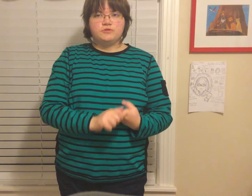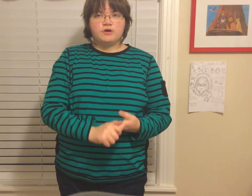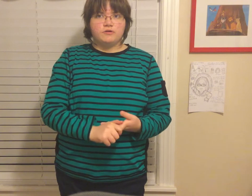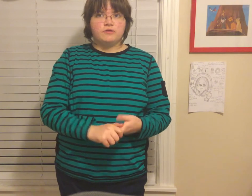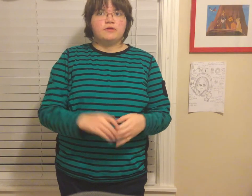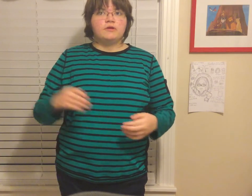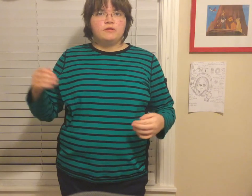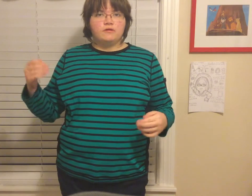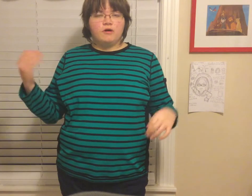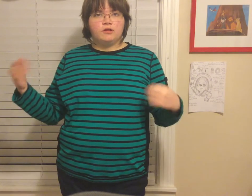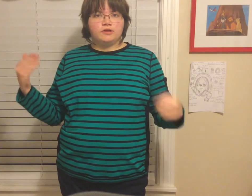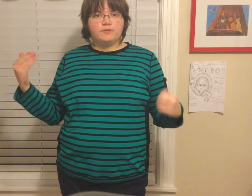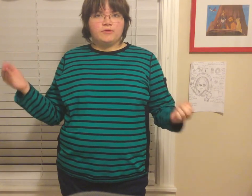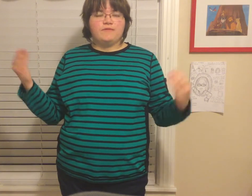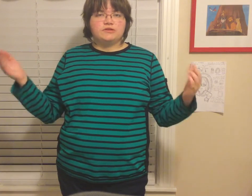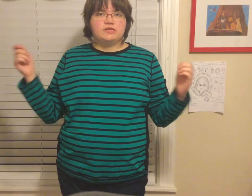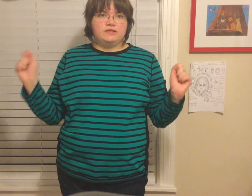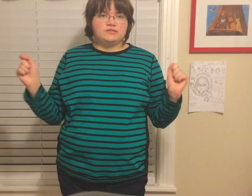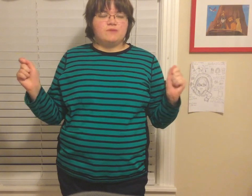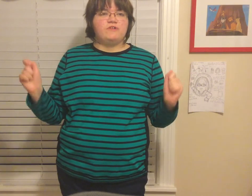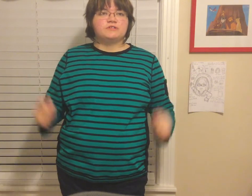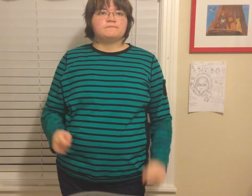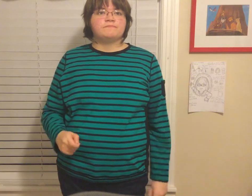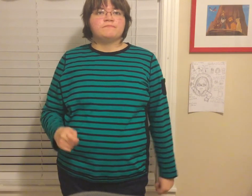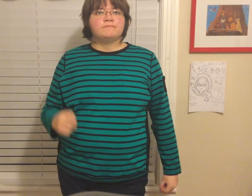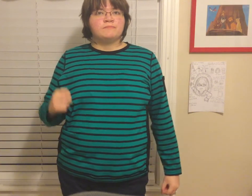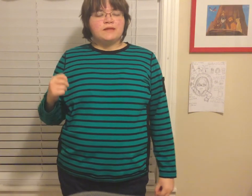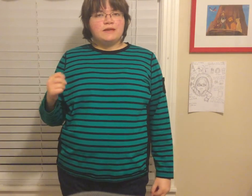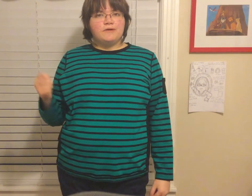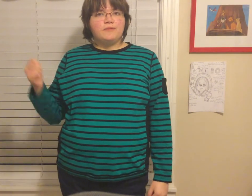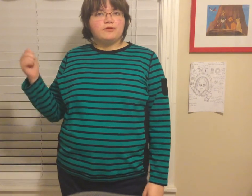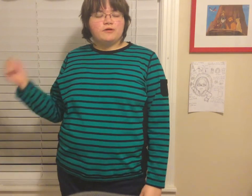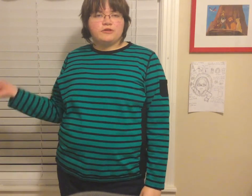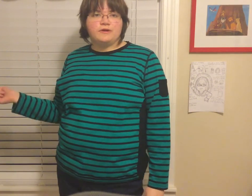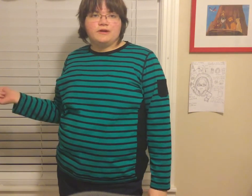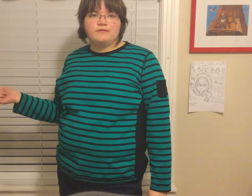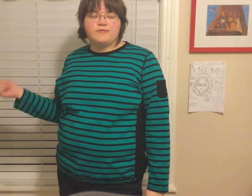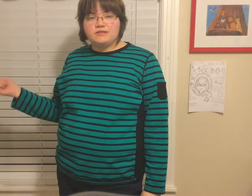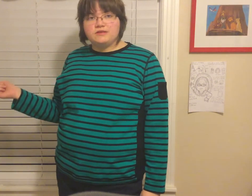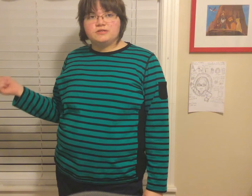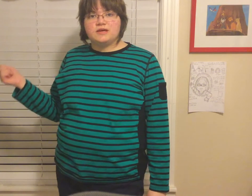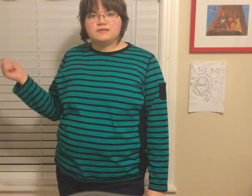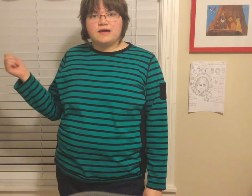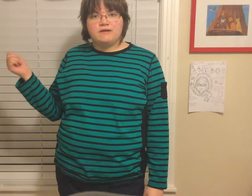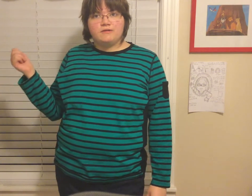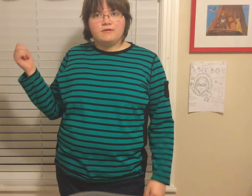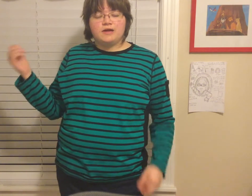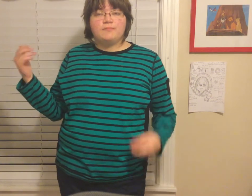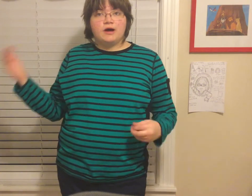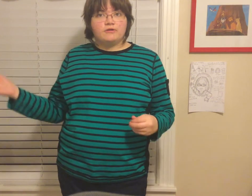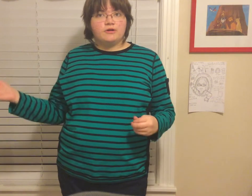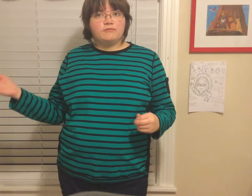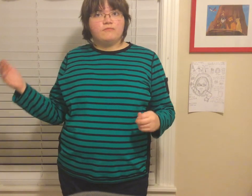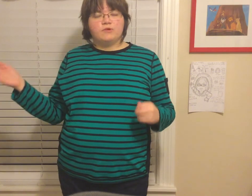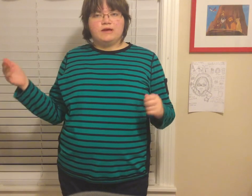Who Code all to promote diversity in the STEM field. Now, when it comes to her own experience, the main thing she says that kind of bothered her or, like,